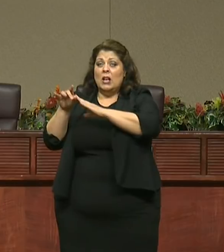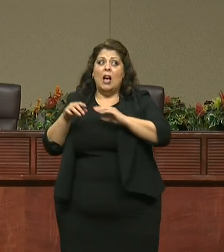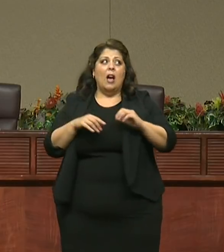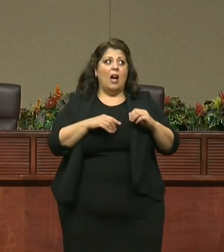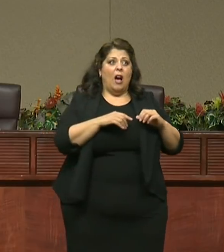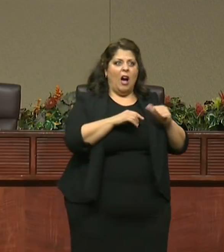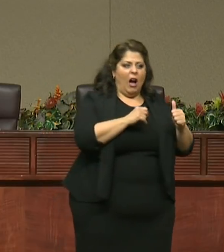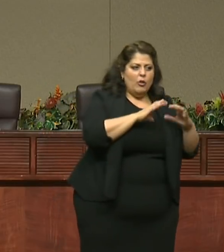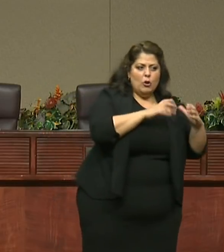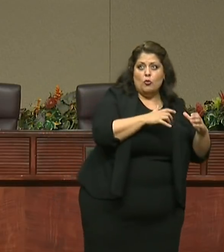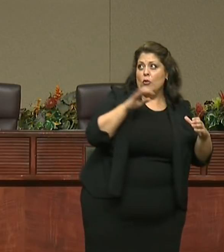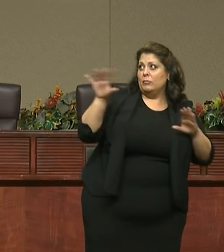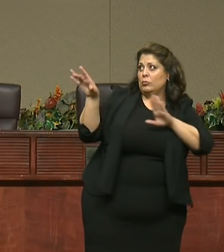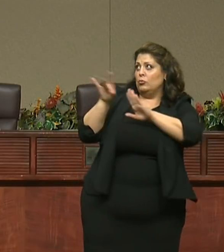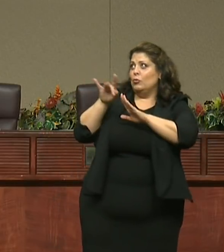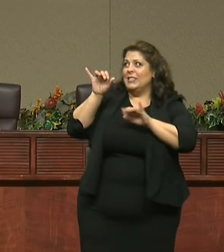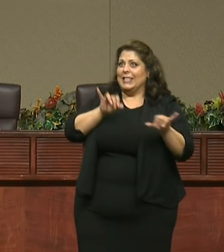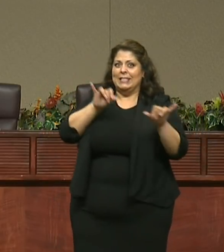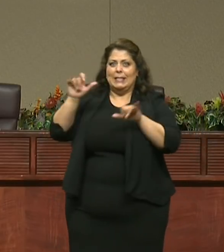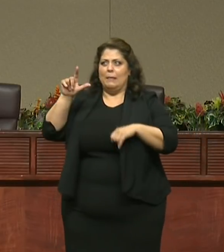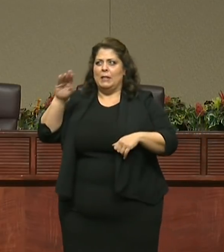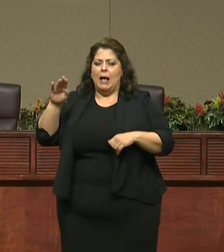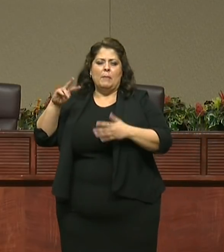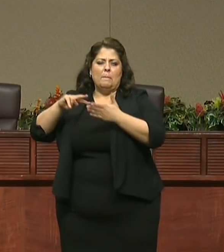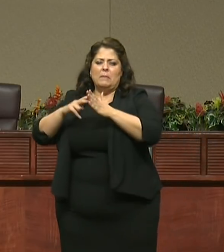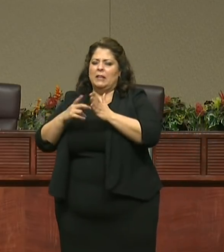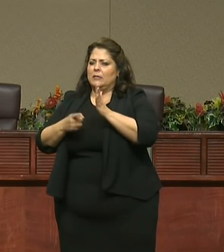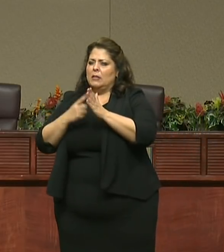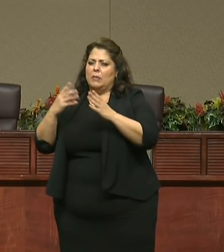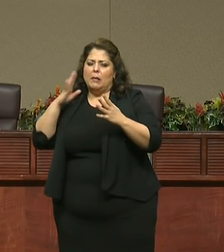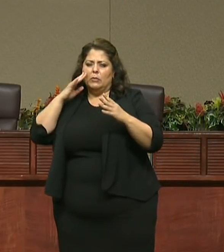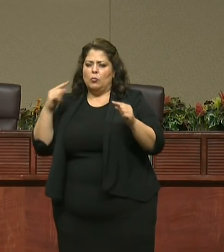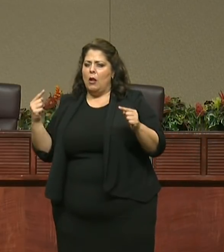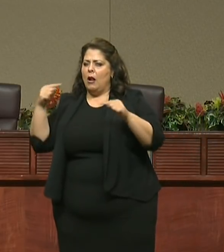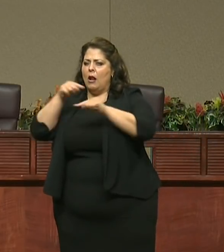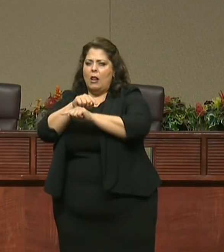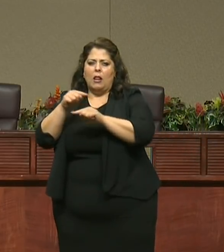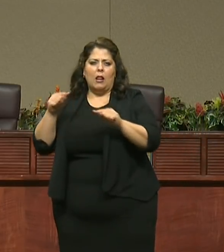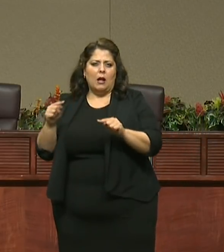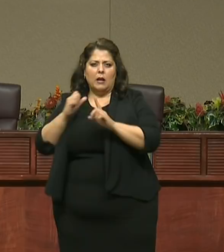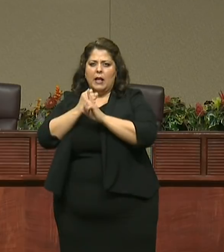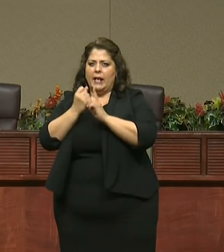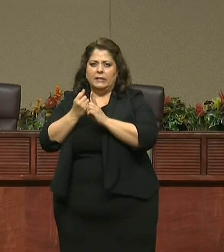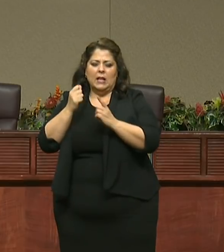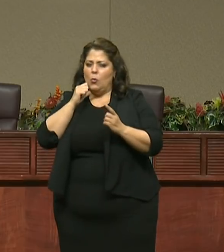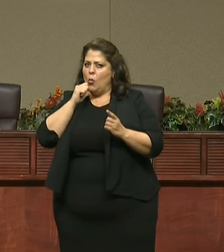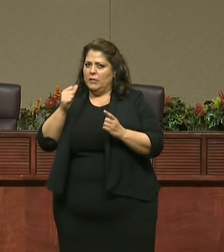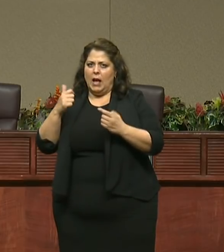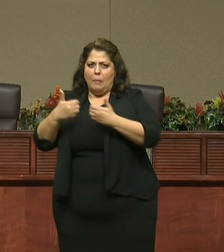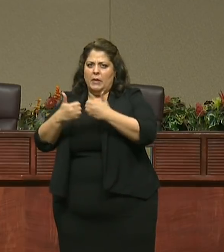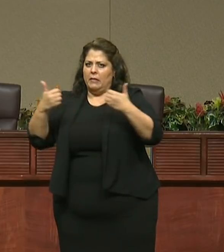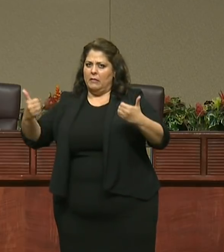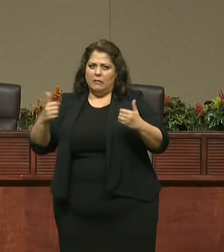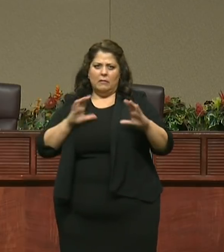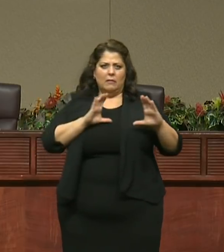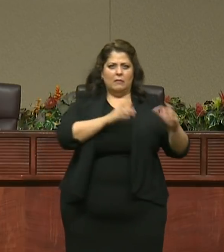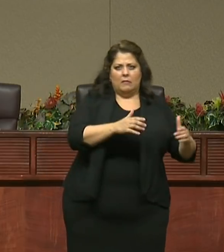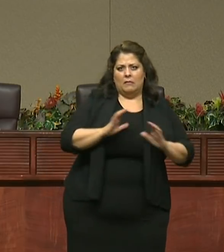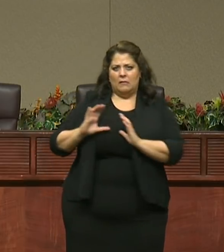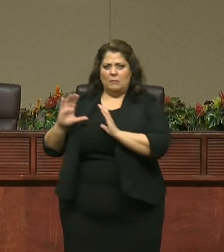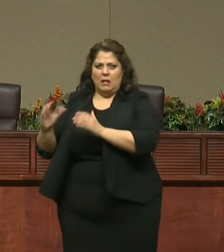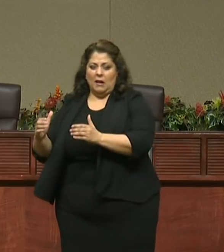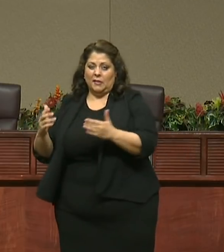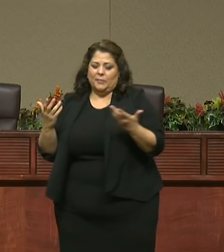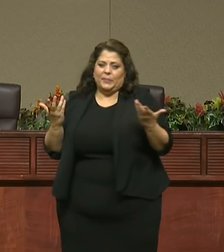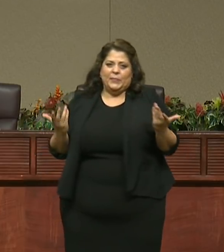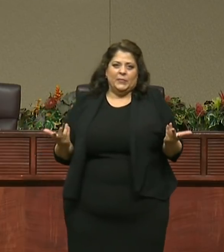that will cross a mismatch cases and they will not come in a block. So with that,